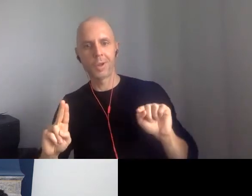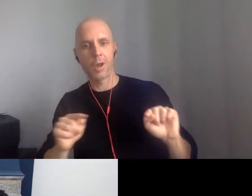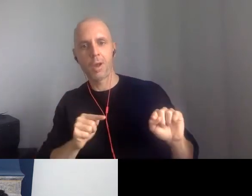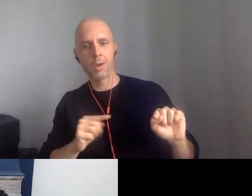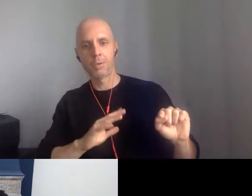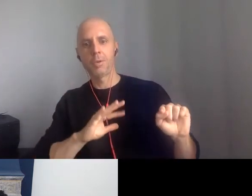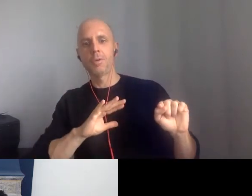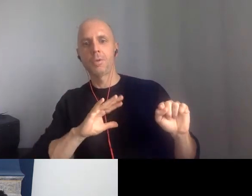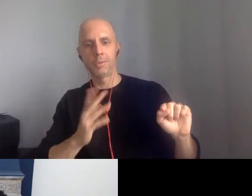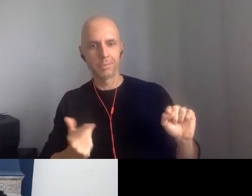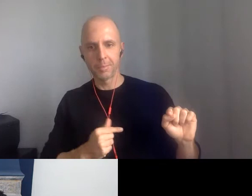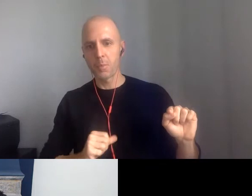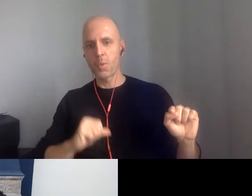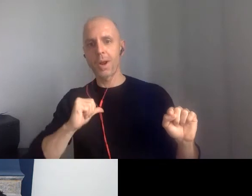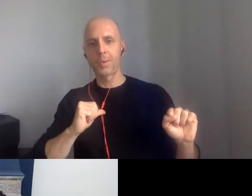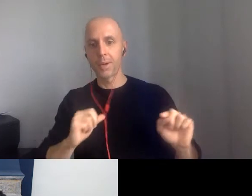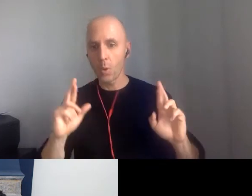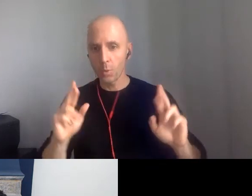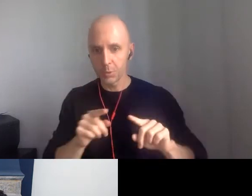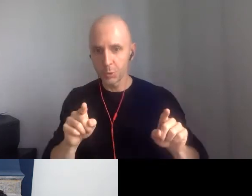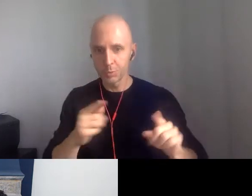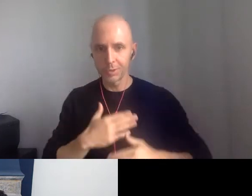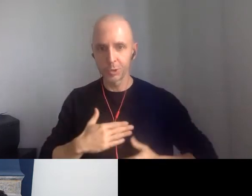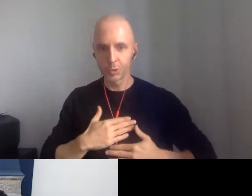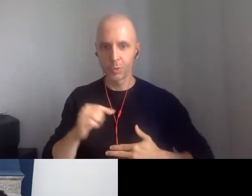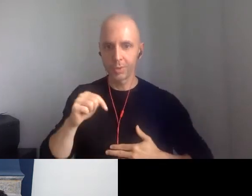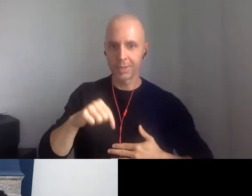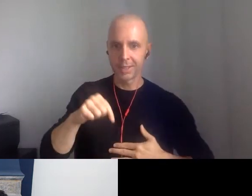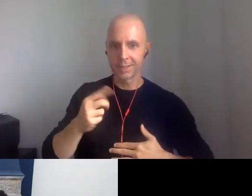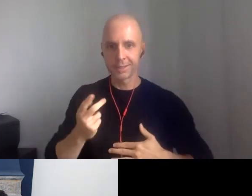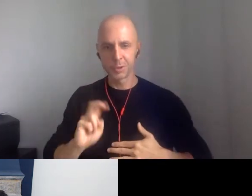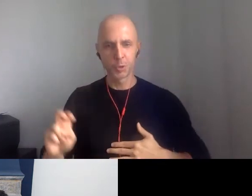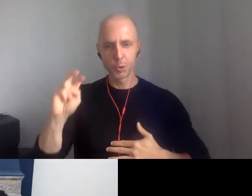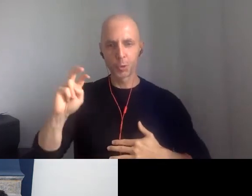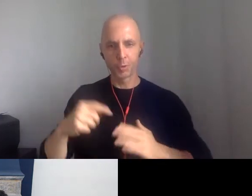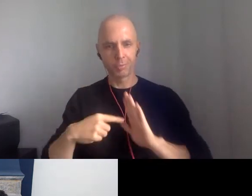around the castle. Thank you for listening. So,